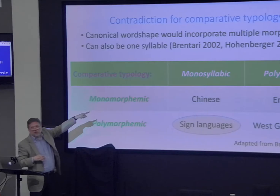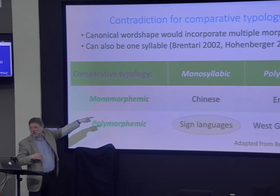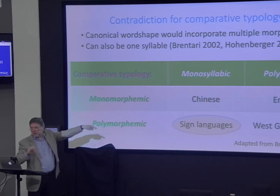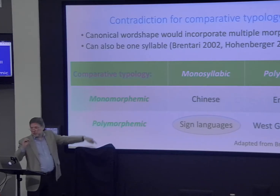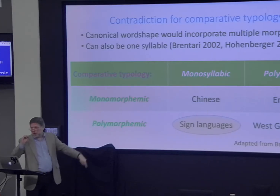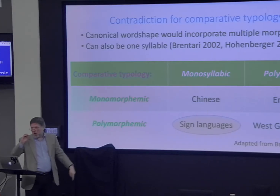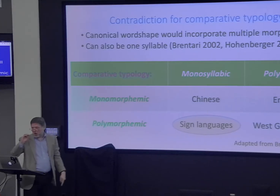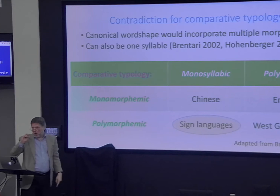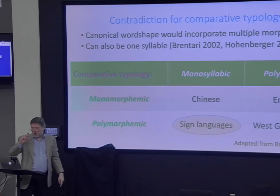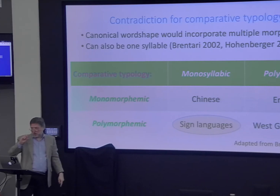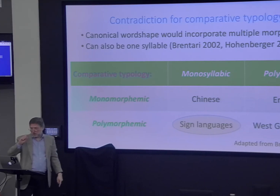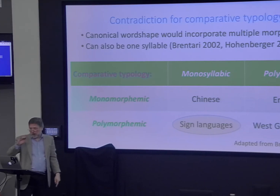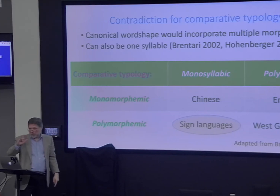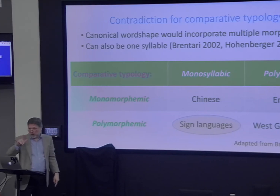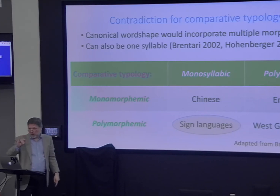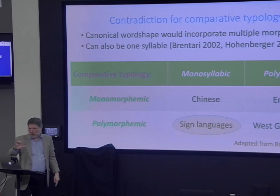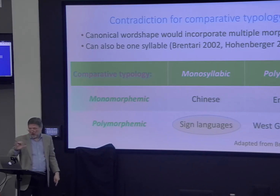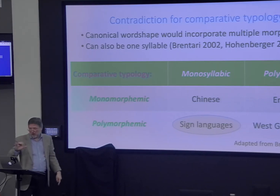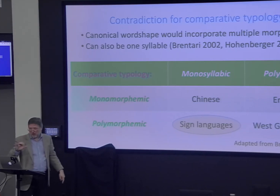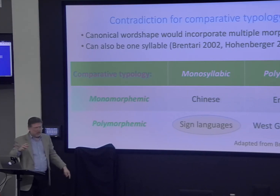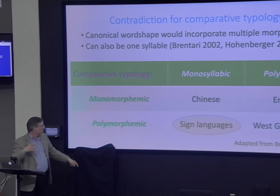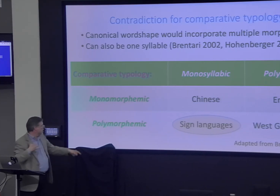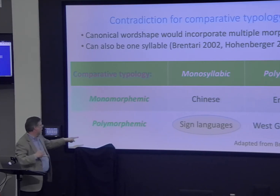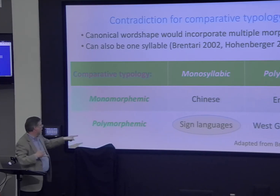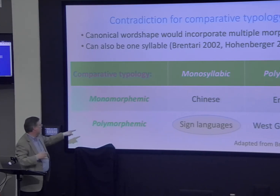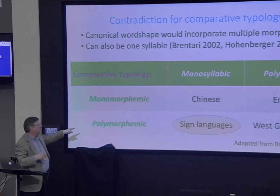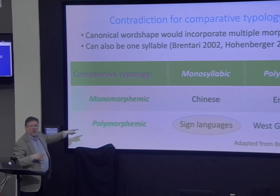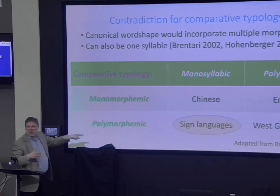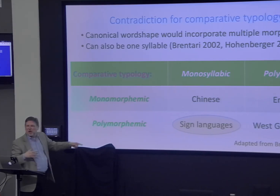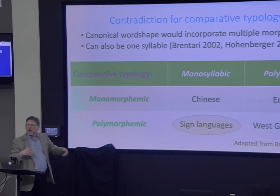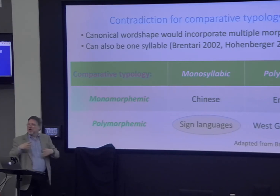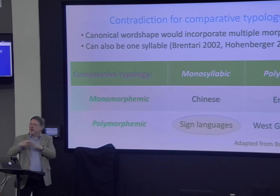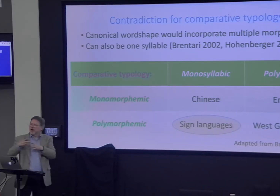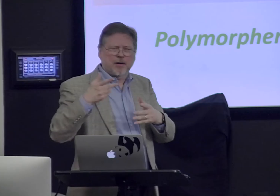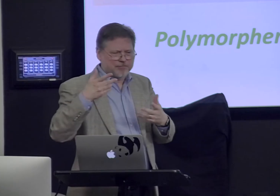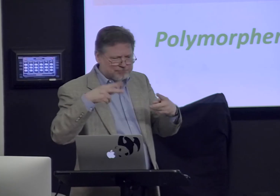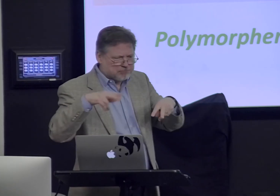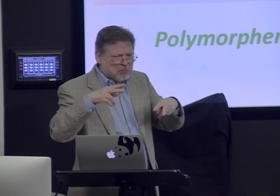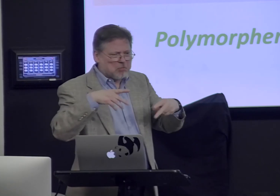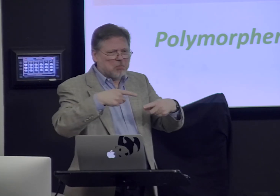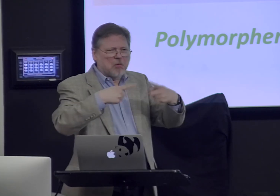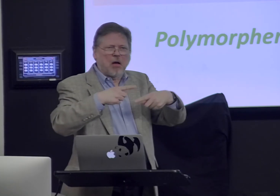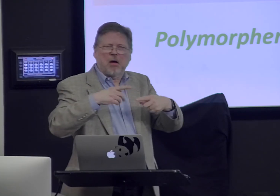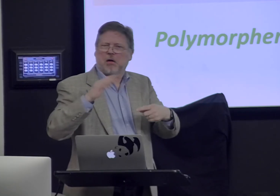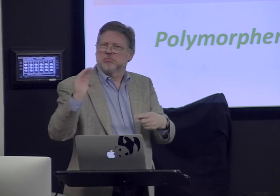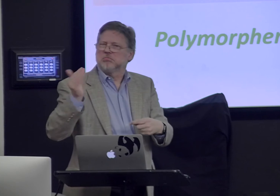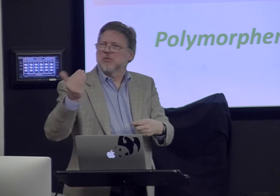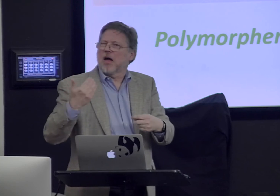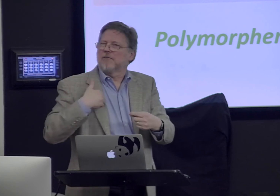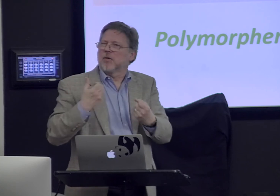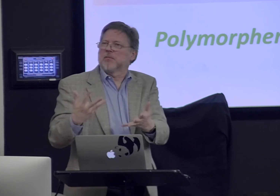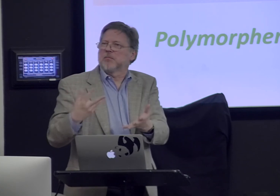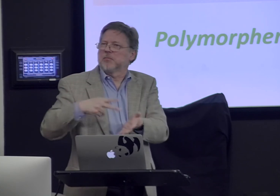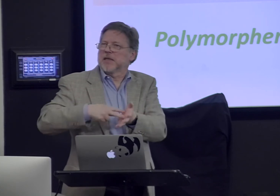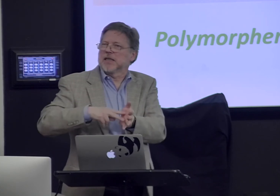So while she recognizes that there are signs that are made up of multiple morphemes, she regards them